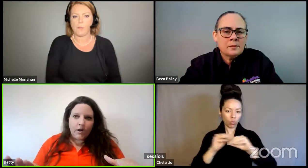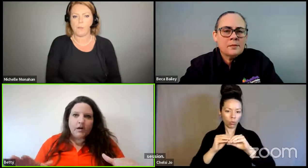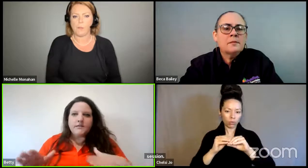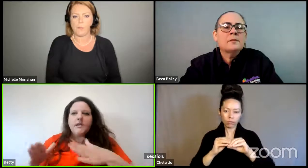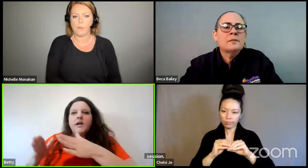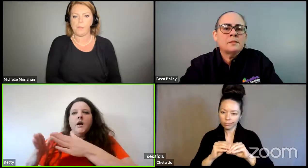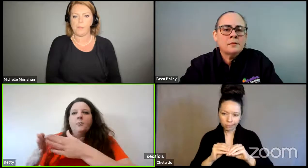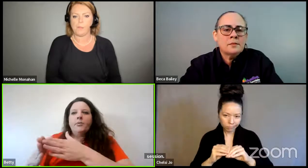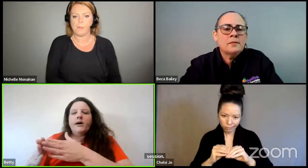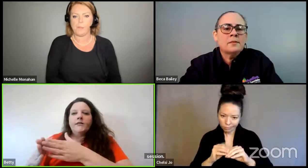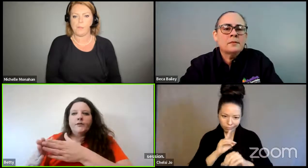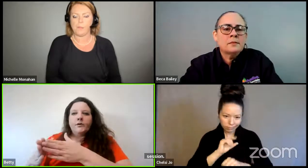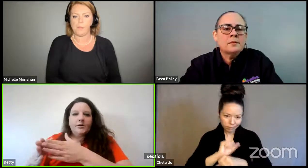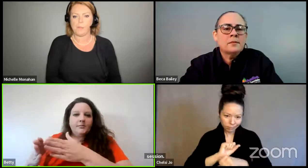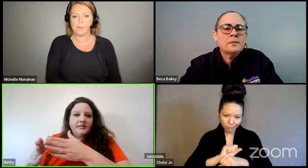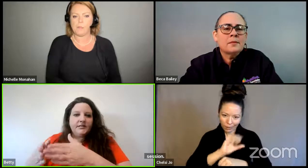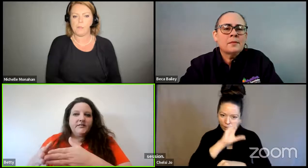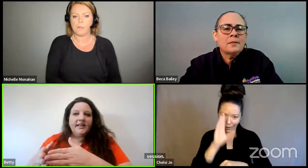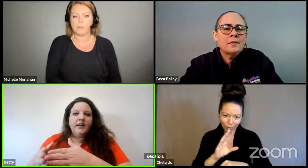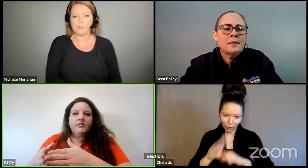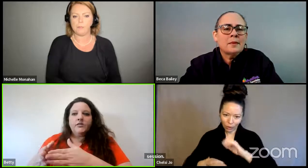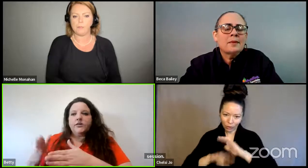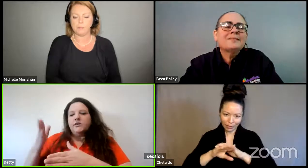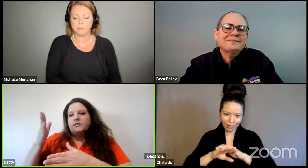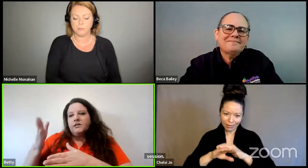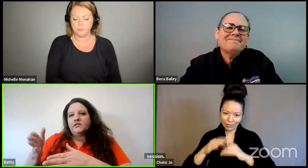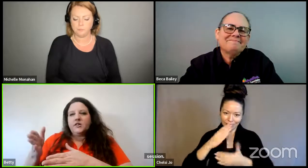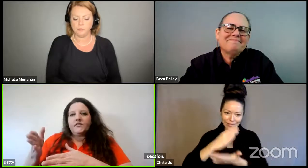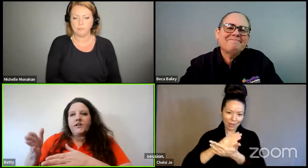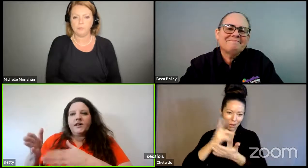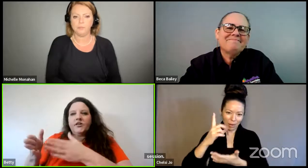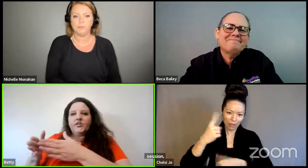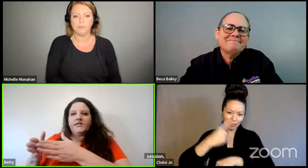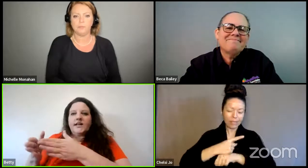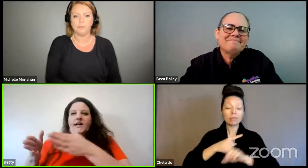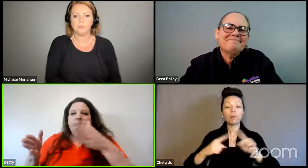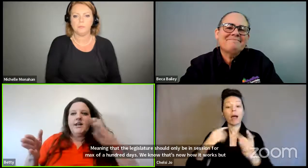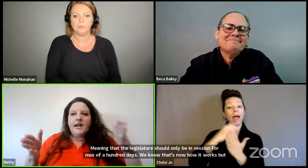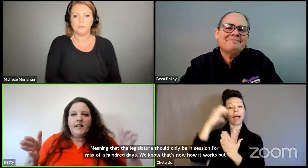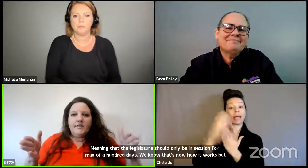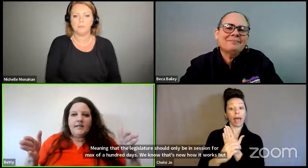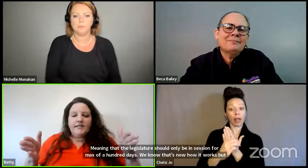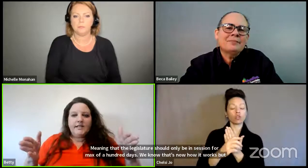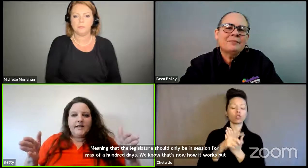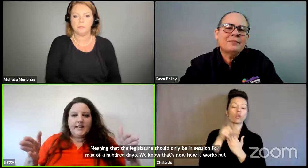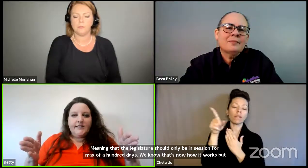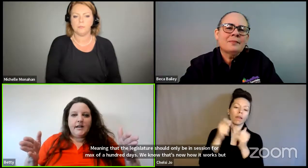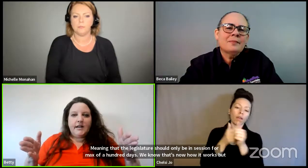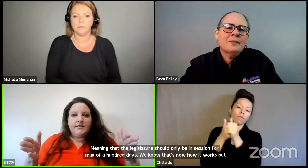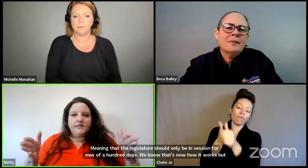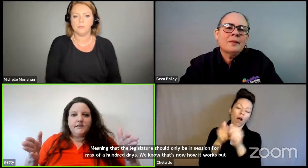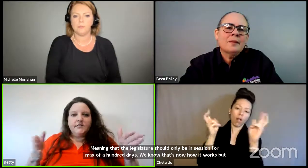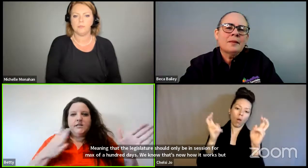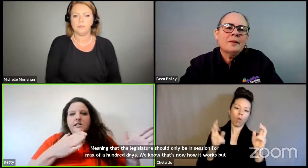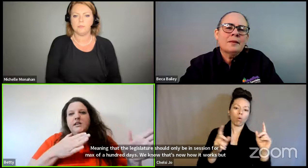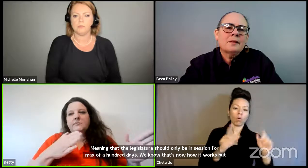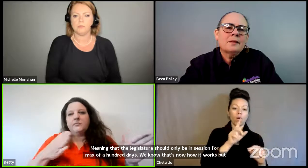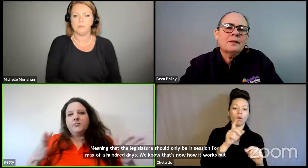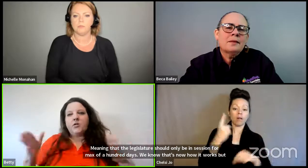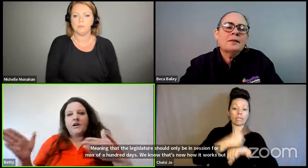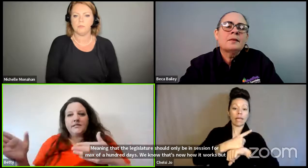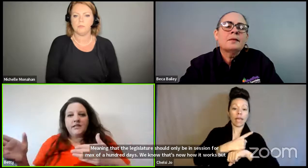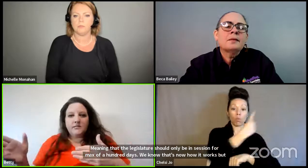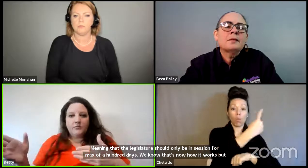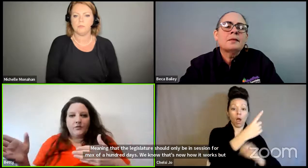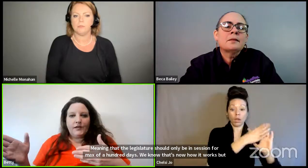how it works, but for the purposes of the calendar, they start at that 100-day and then they set deadlines to keep